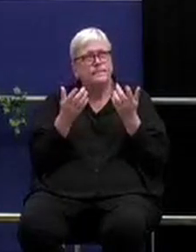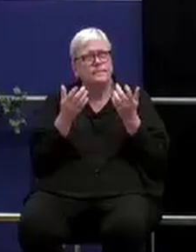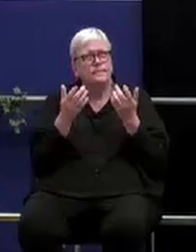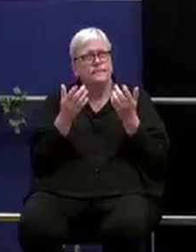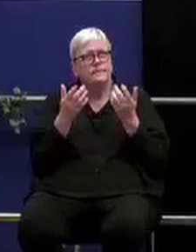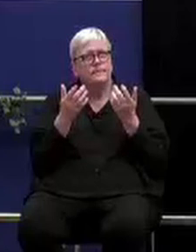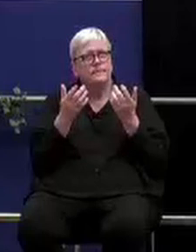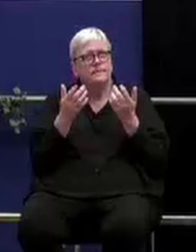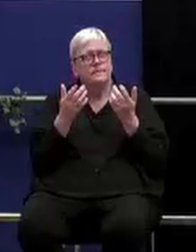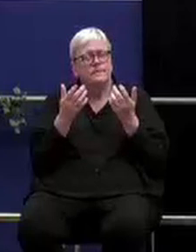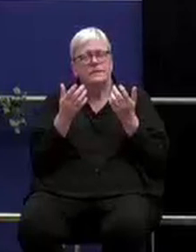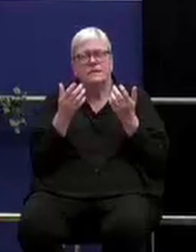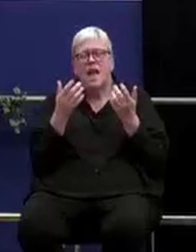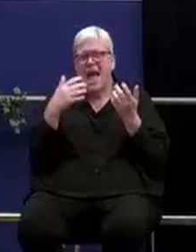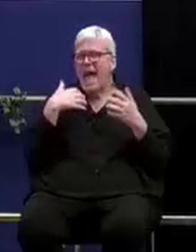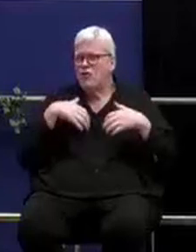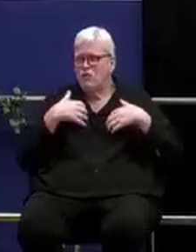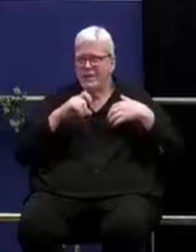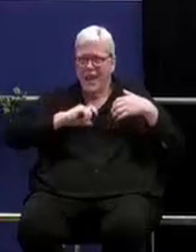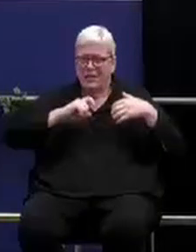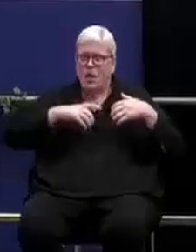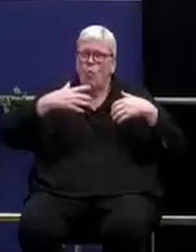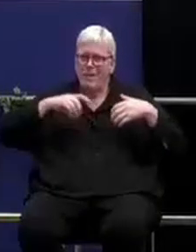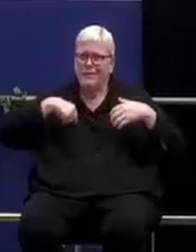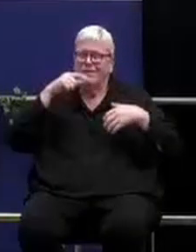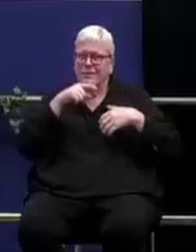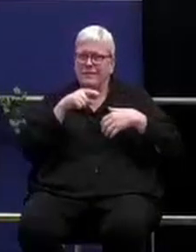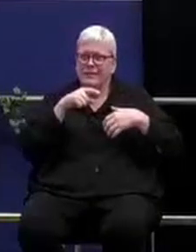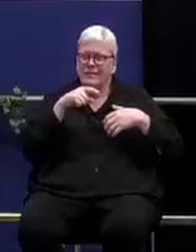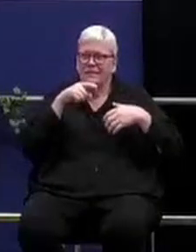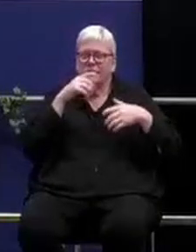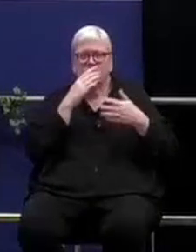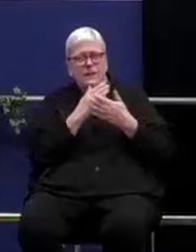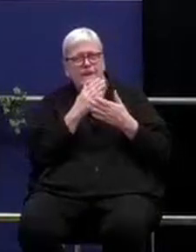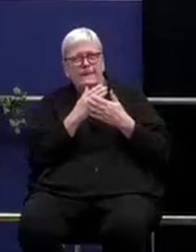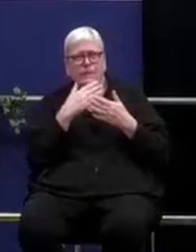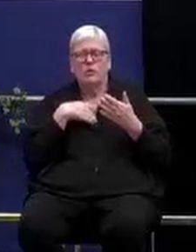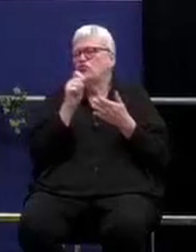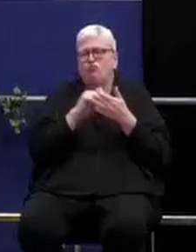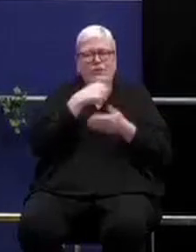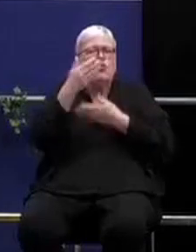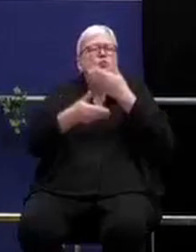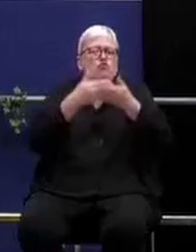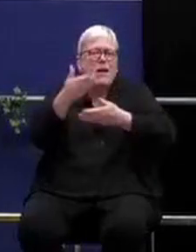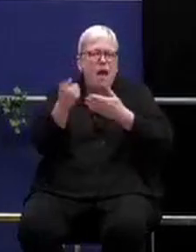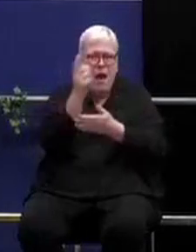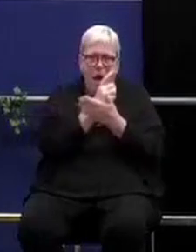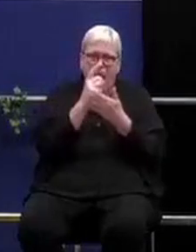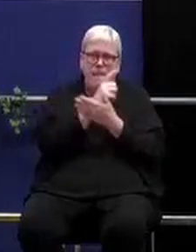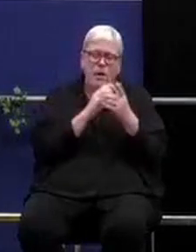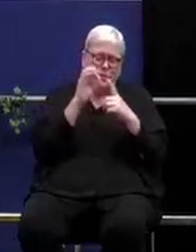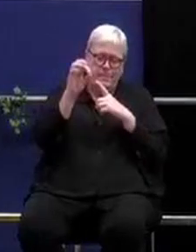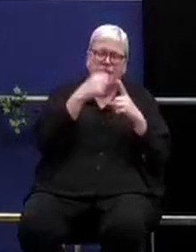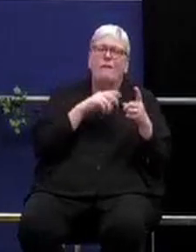was just aware that I'm interested in character. I would say I'm a character-driven writer, and I just wanted to write a story about a